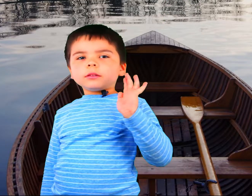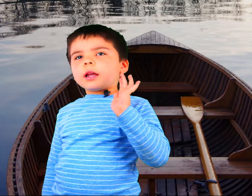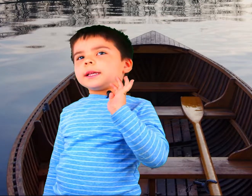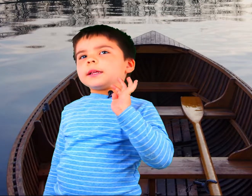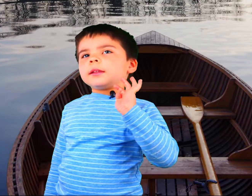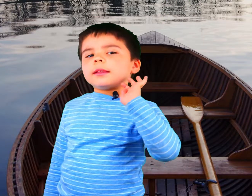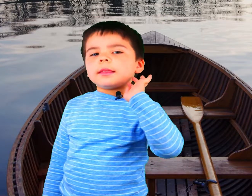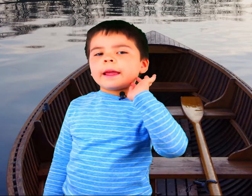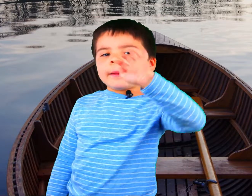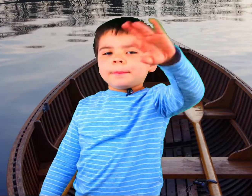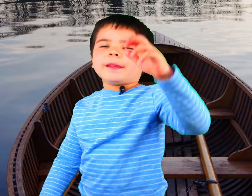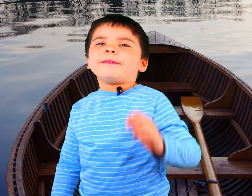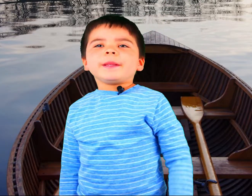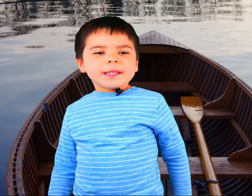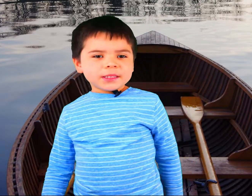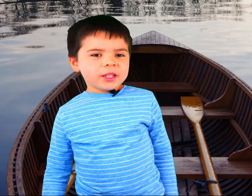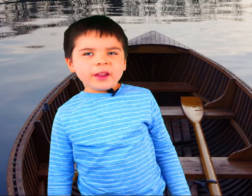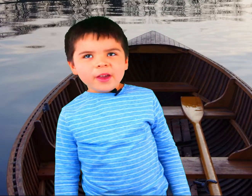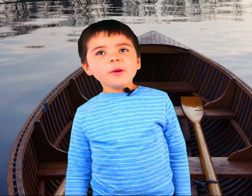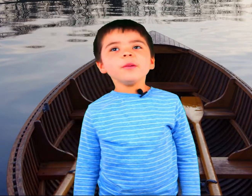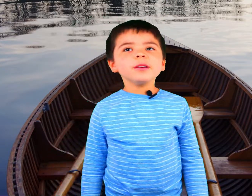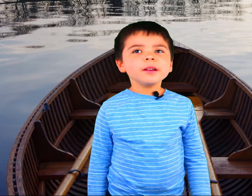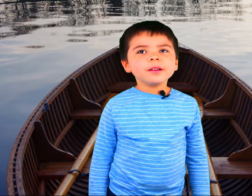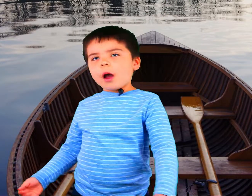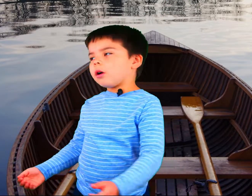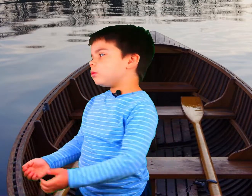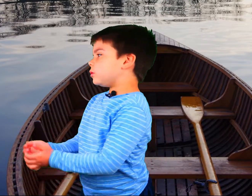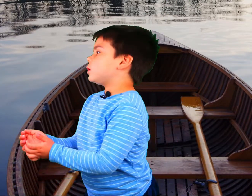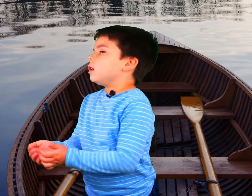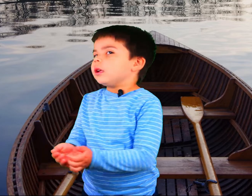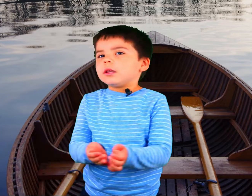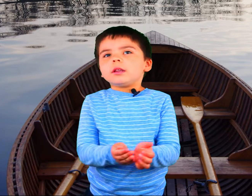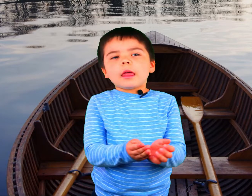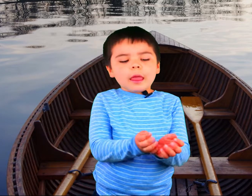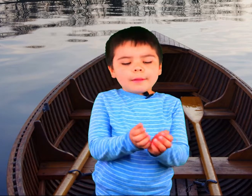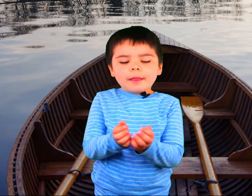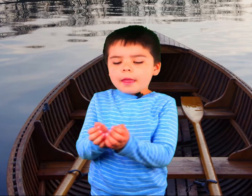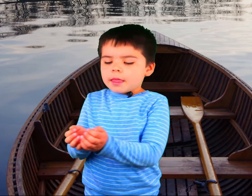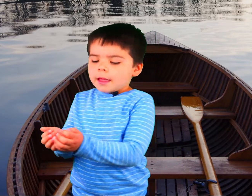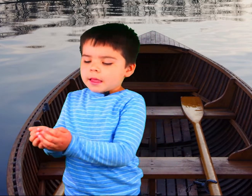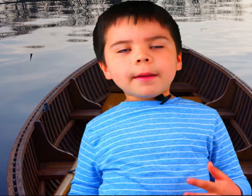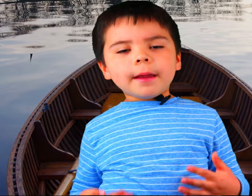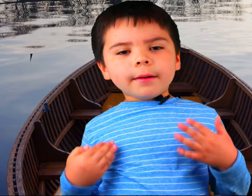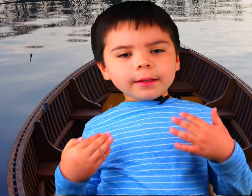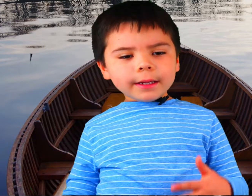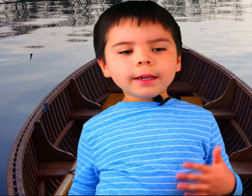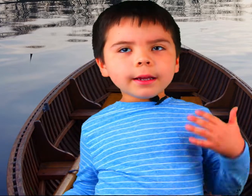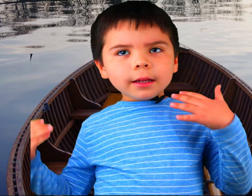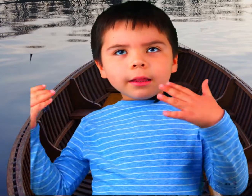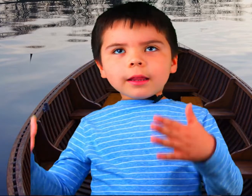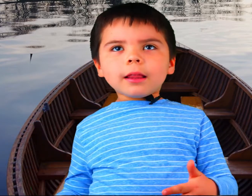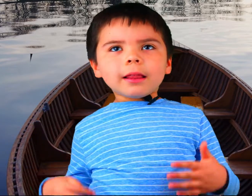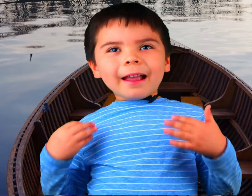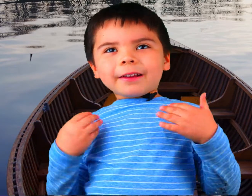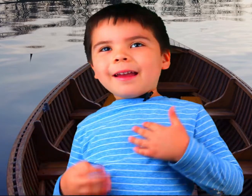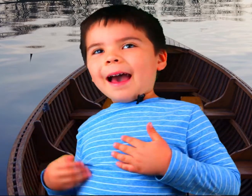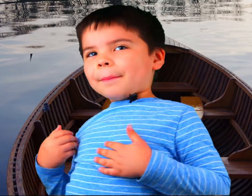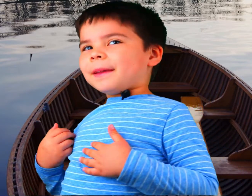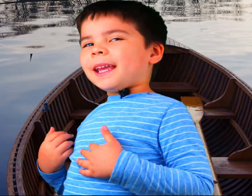I'm giving this to you, boat, merely like a happy